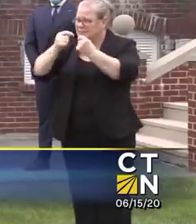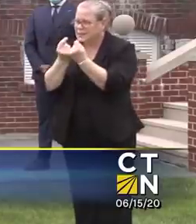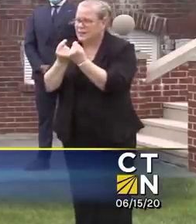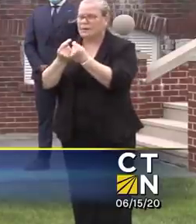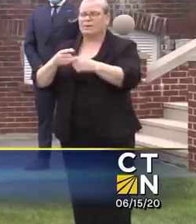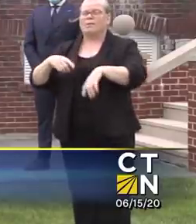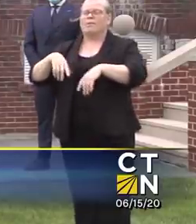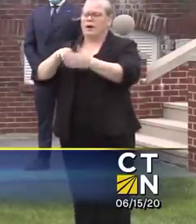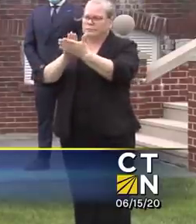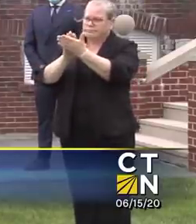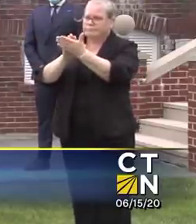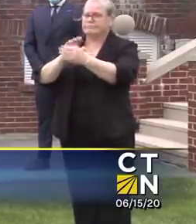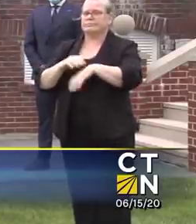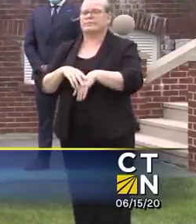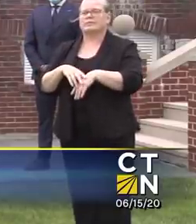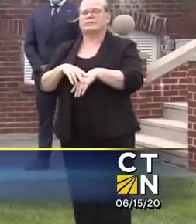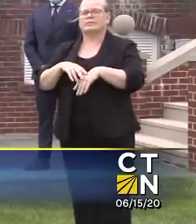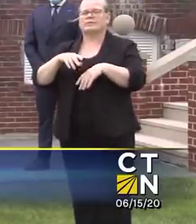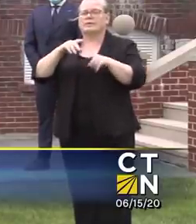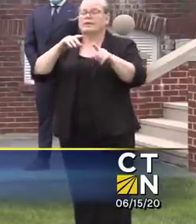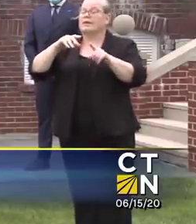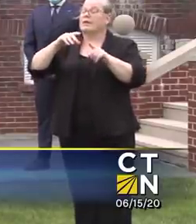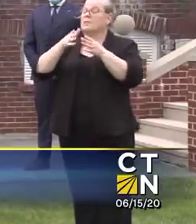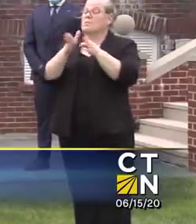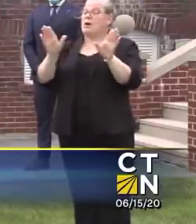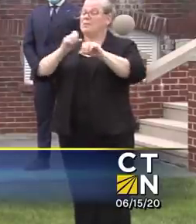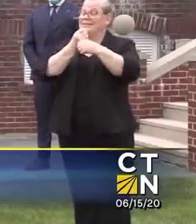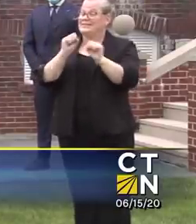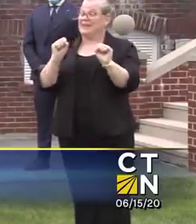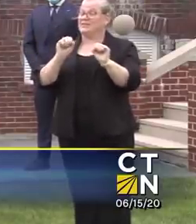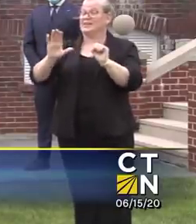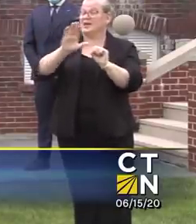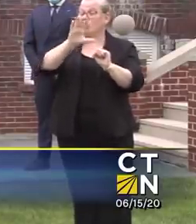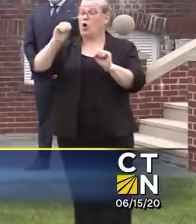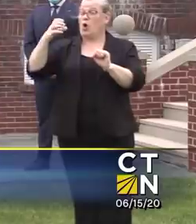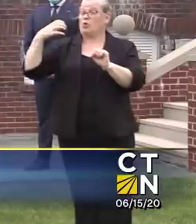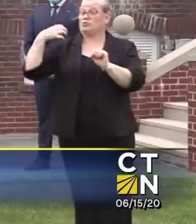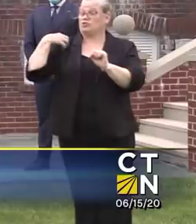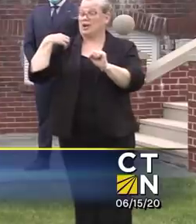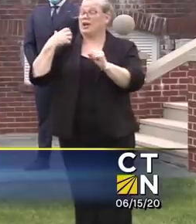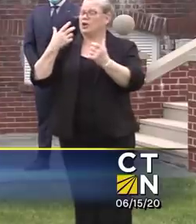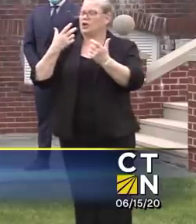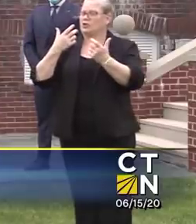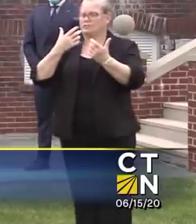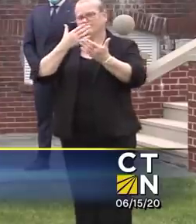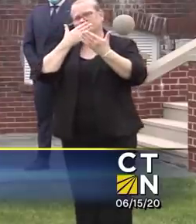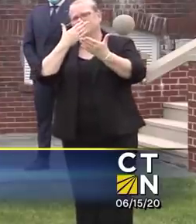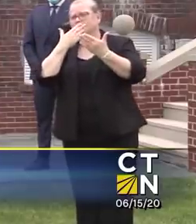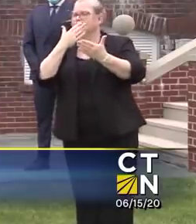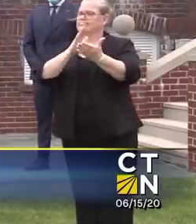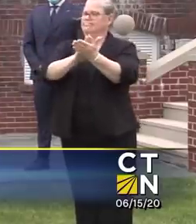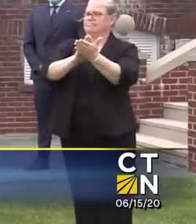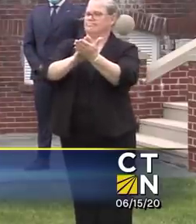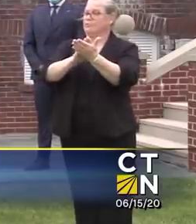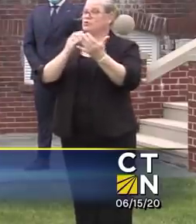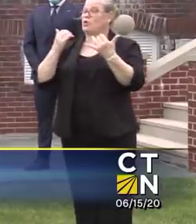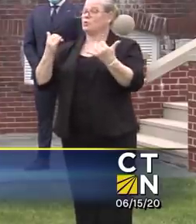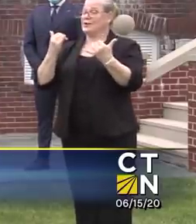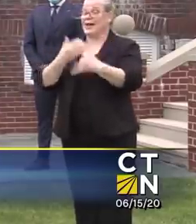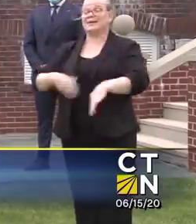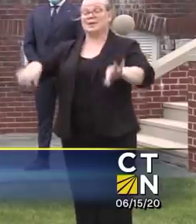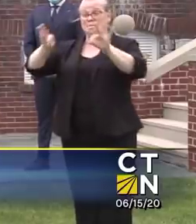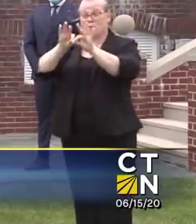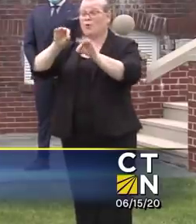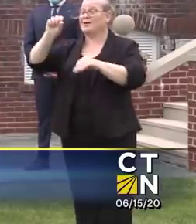such in a very important day, but a day that I would say we have a lot